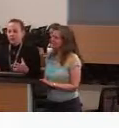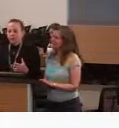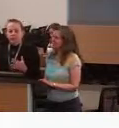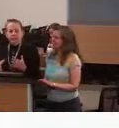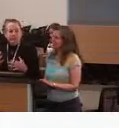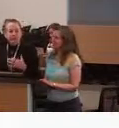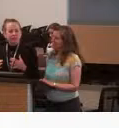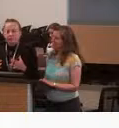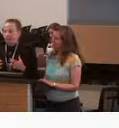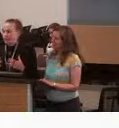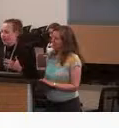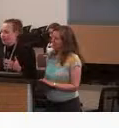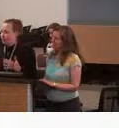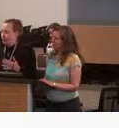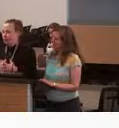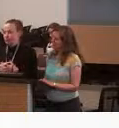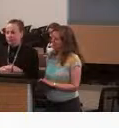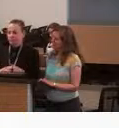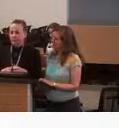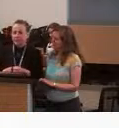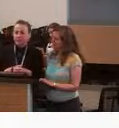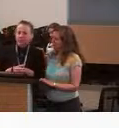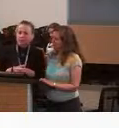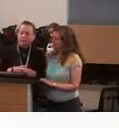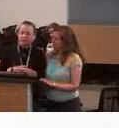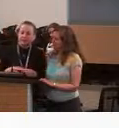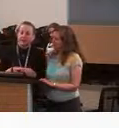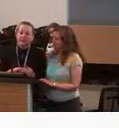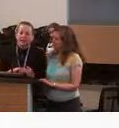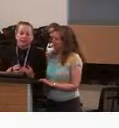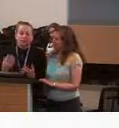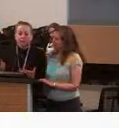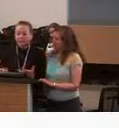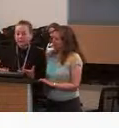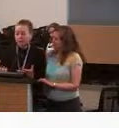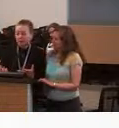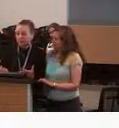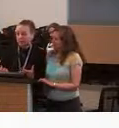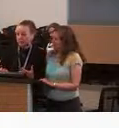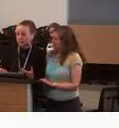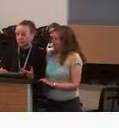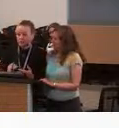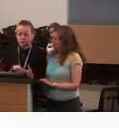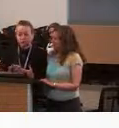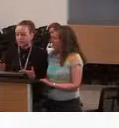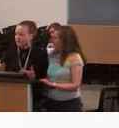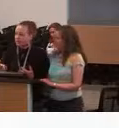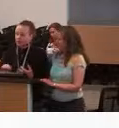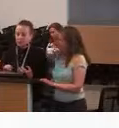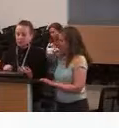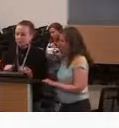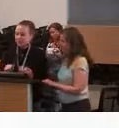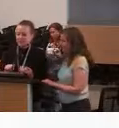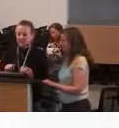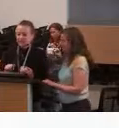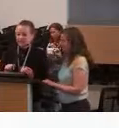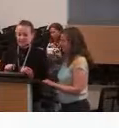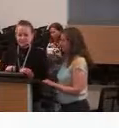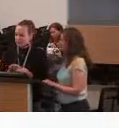we work from a narrative therapy perspective, which means that the problem is the problem, the student's not the